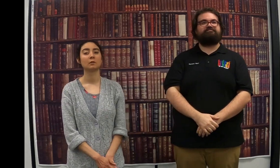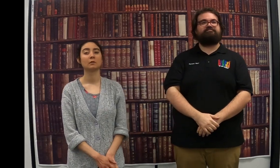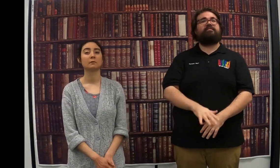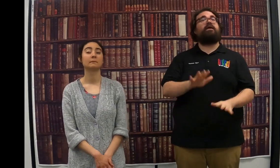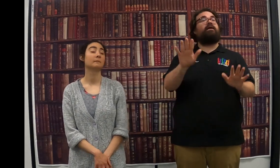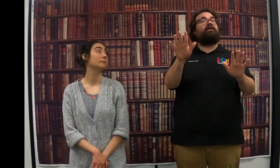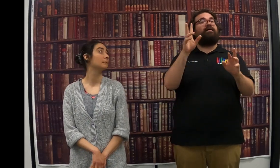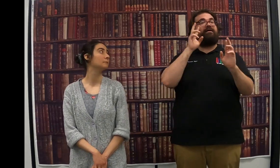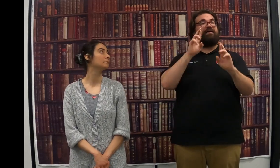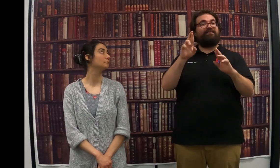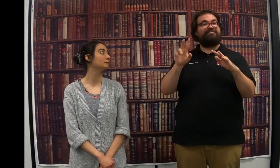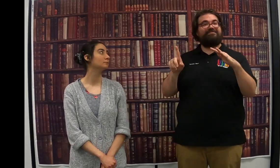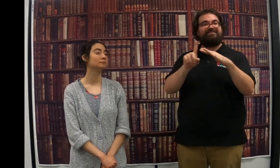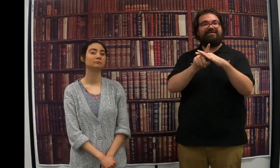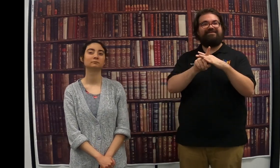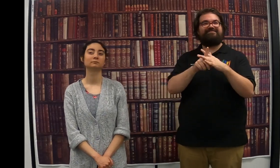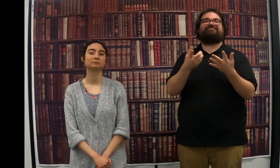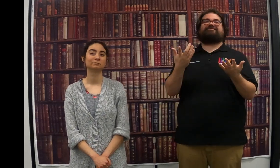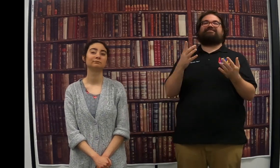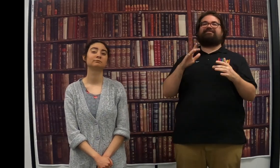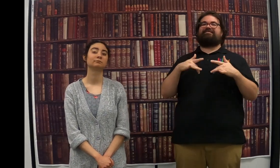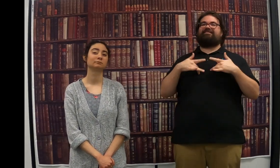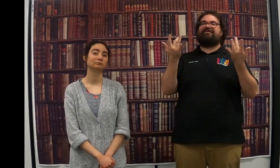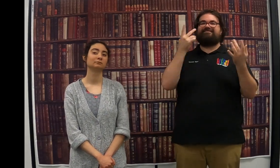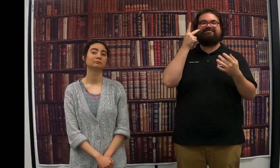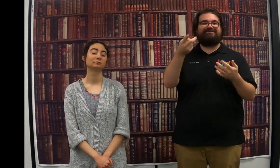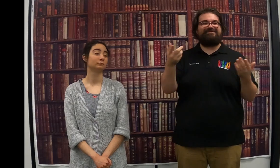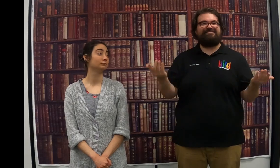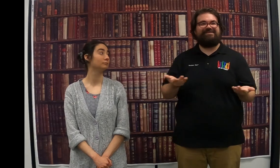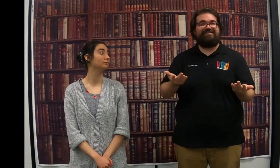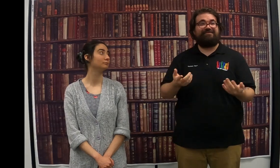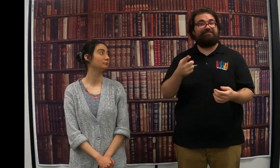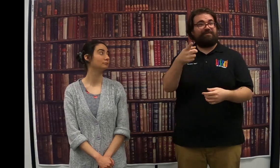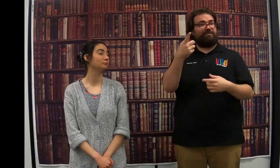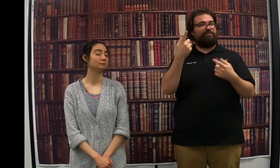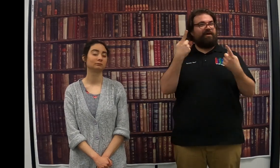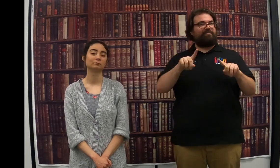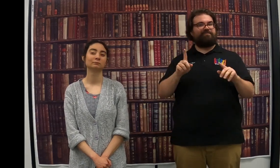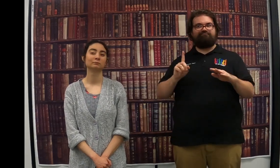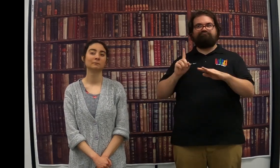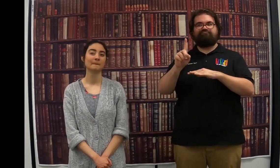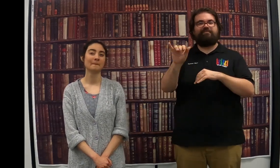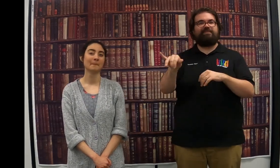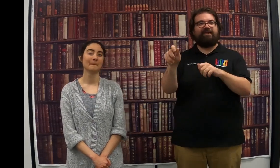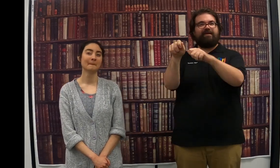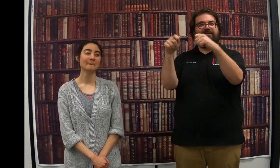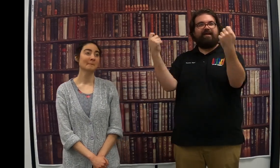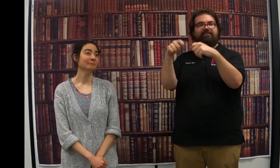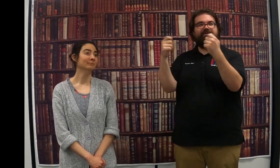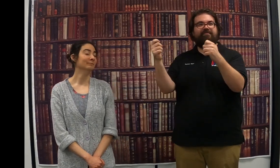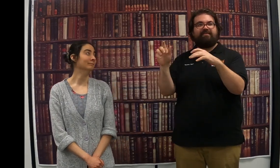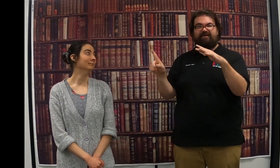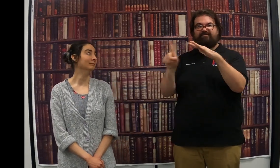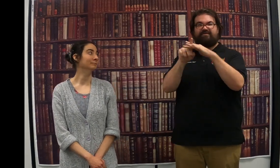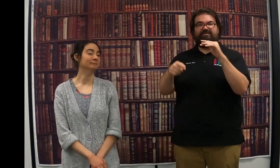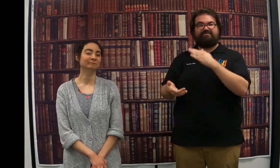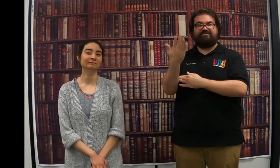Ah, honored guests, it is a delight to see you here. Did you happen to walk by the curio cabinet that appeared this morning? Oh,